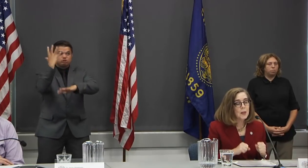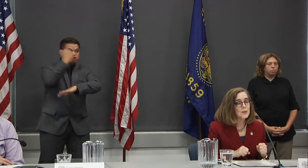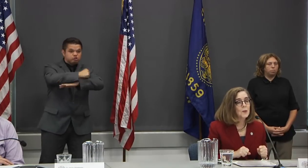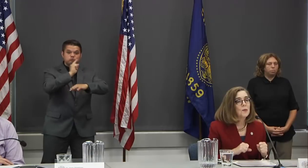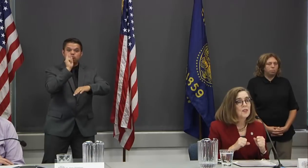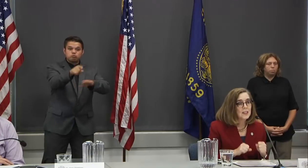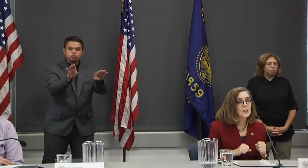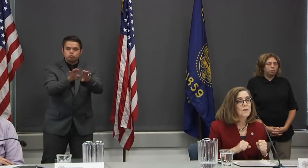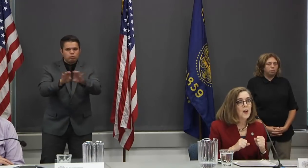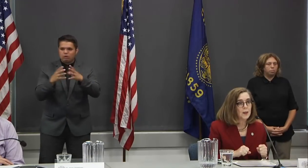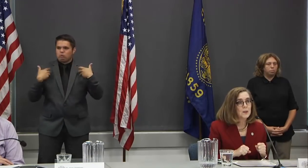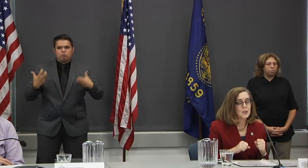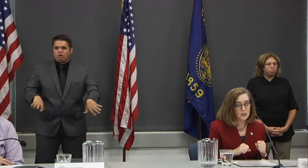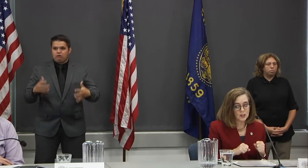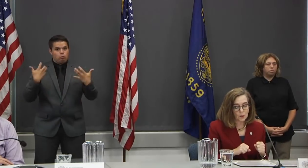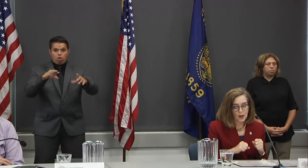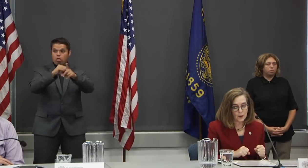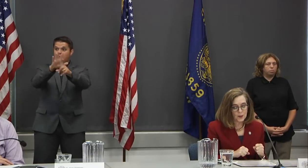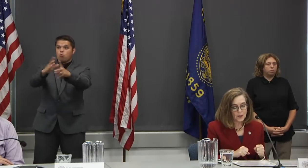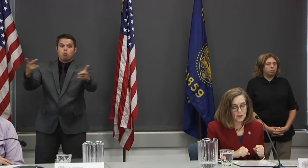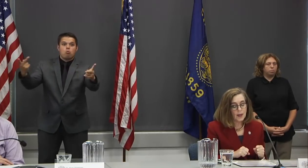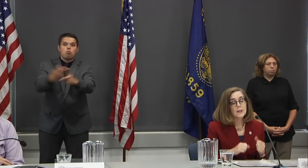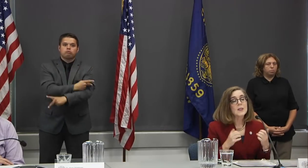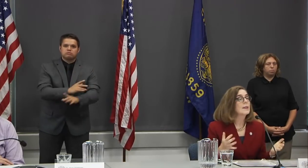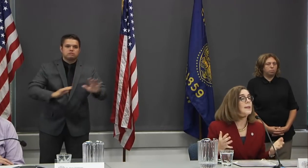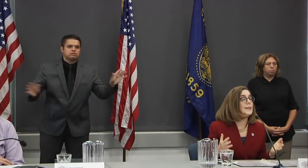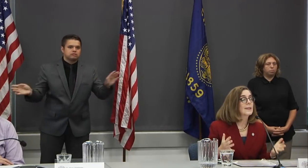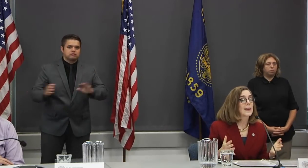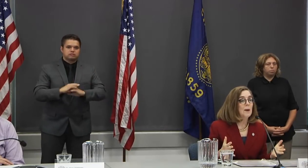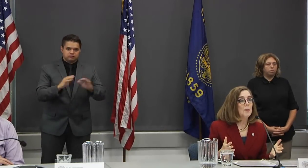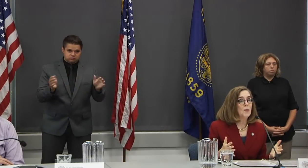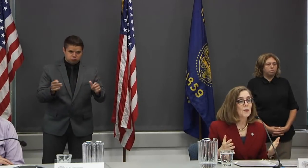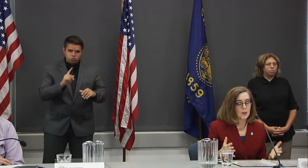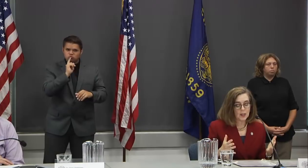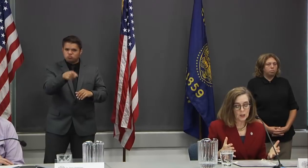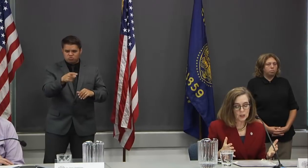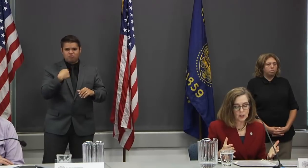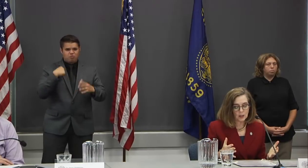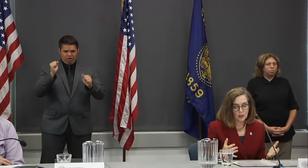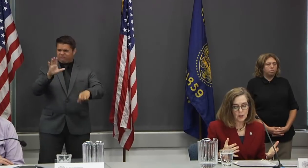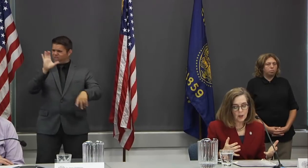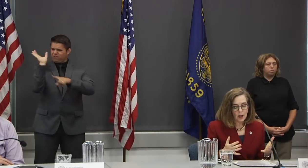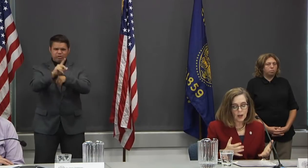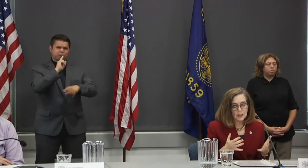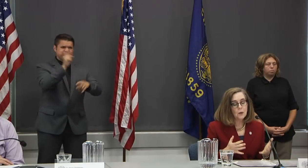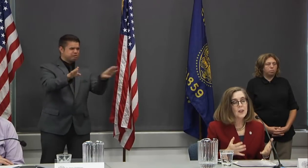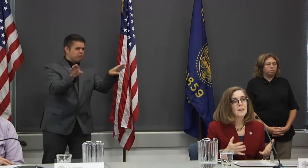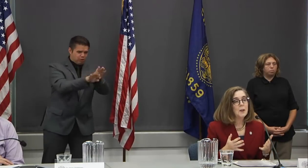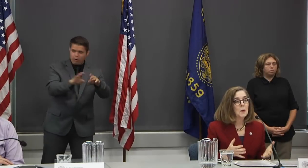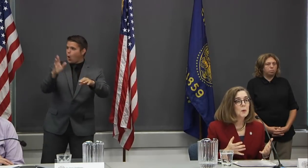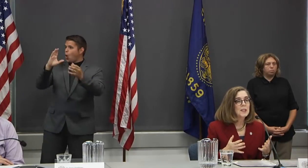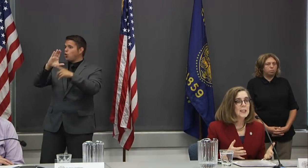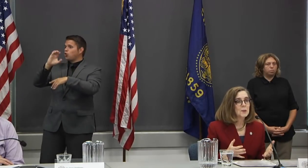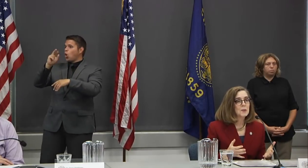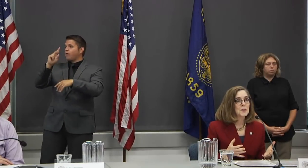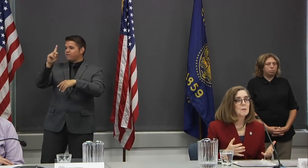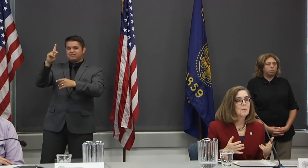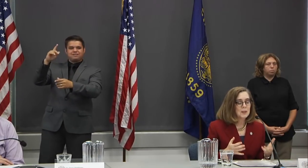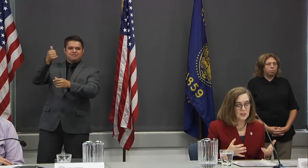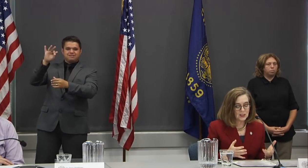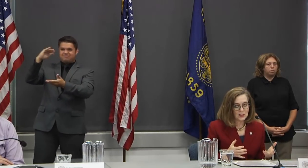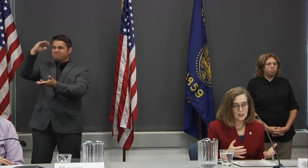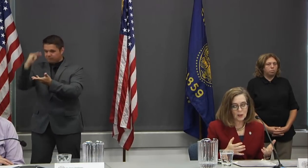can wrestle this virus to the ground and set an example for the nation. I know that local